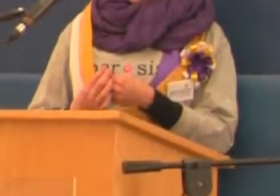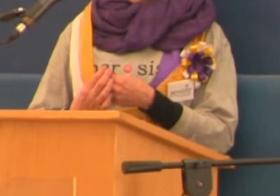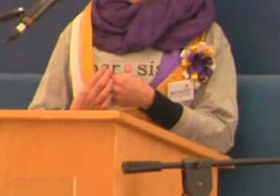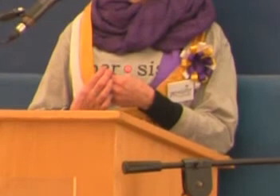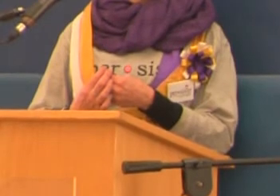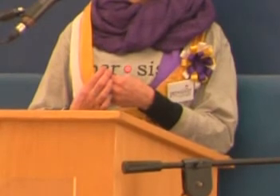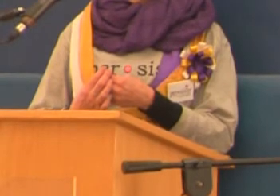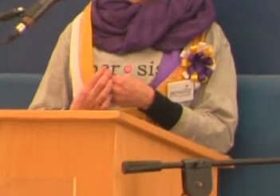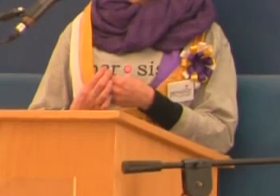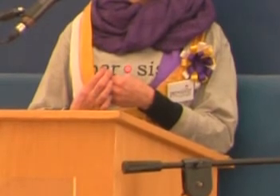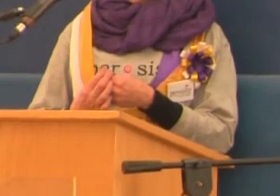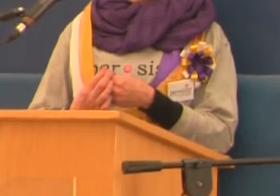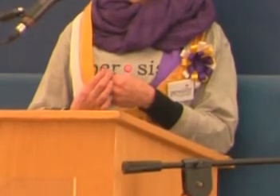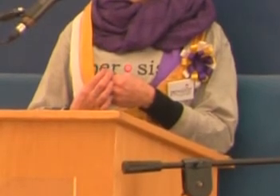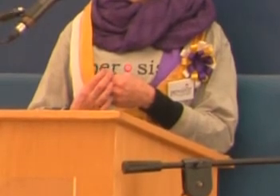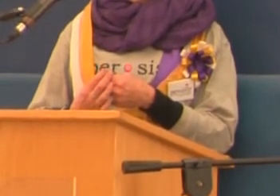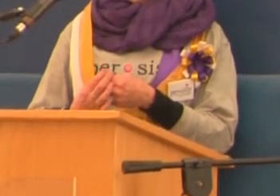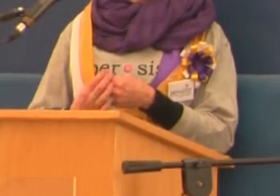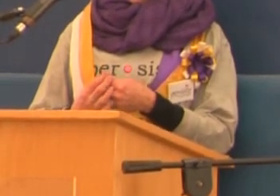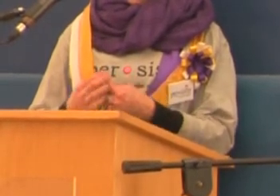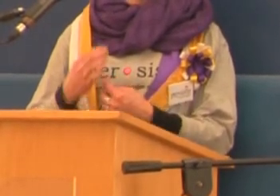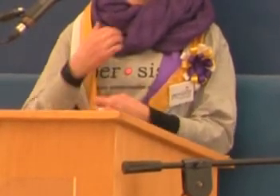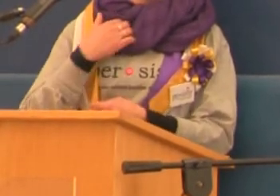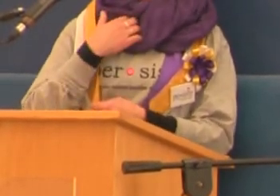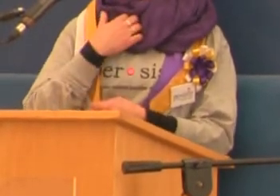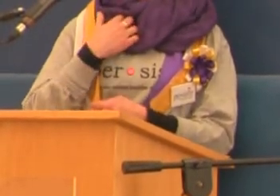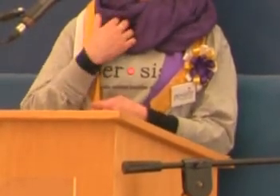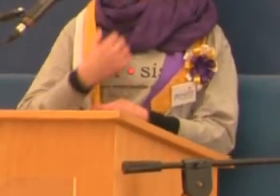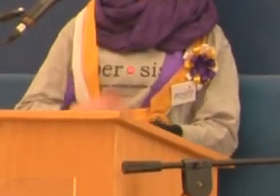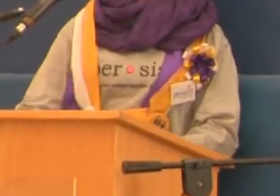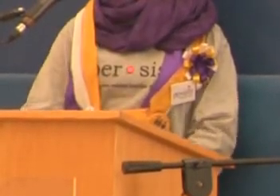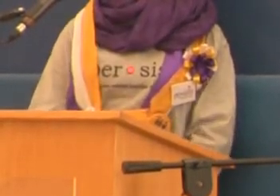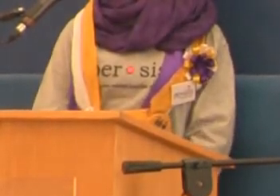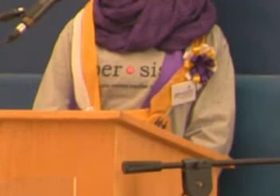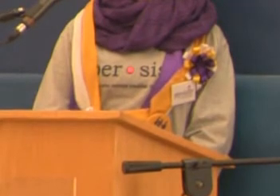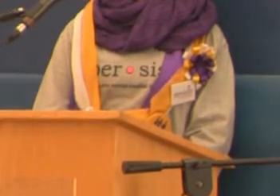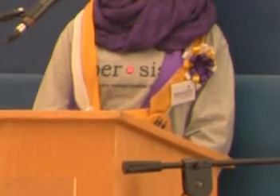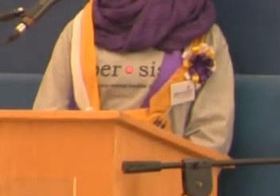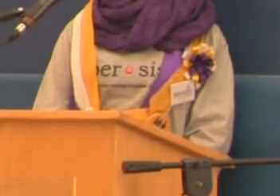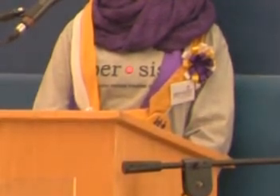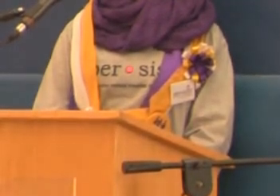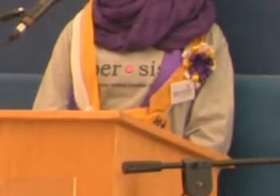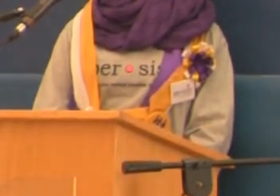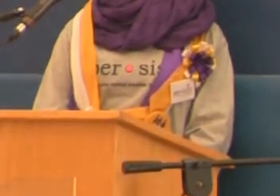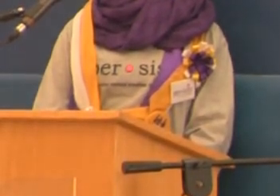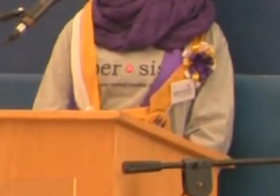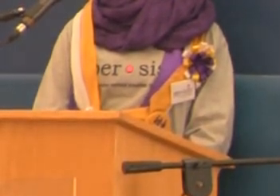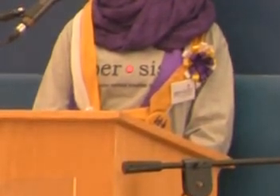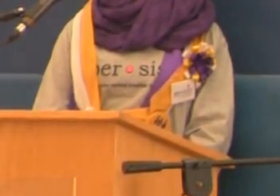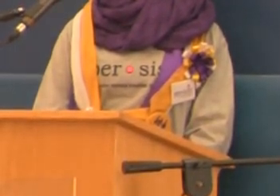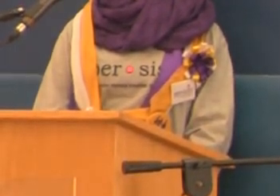had struggle daily to make ends meet and to support themselves and their families. But regardless of socioeconomic status,